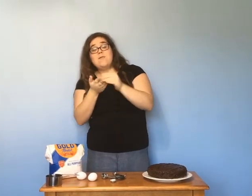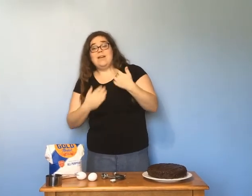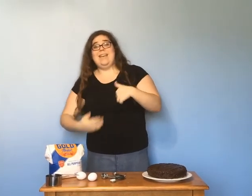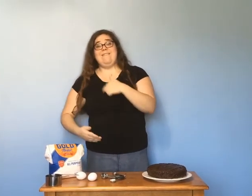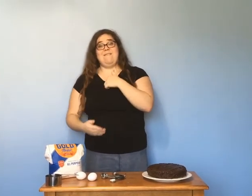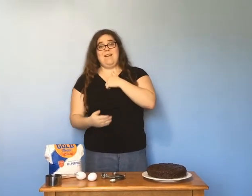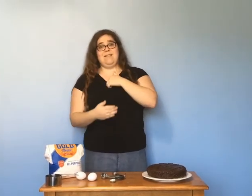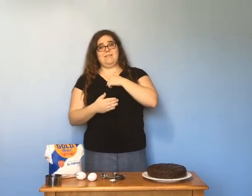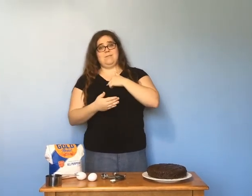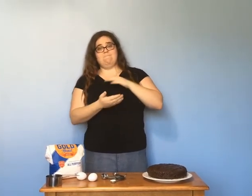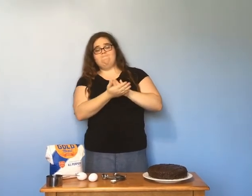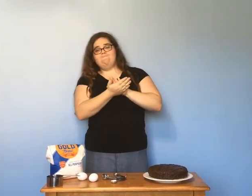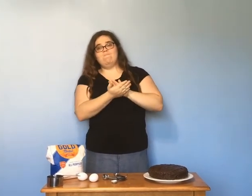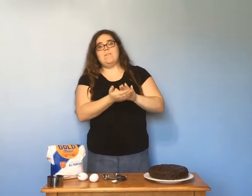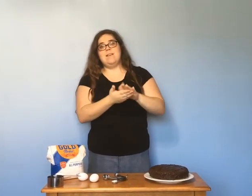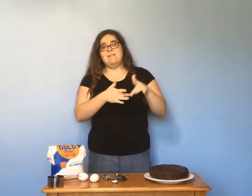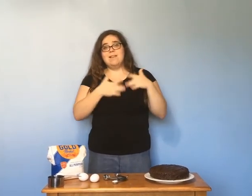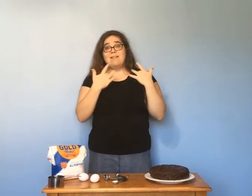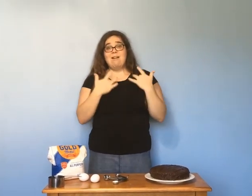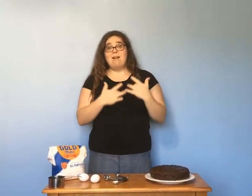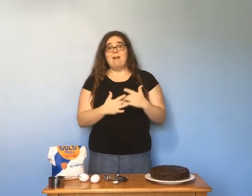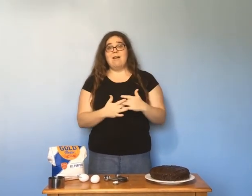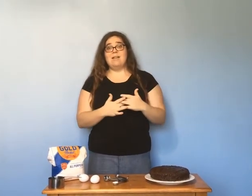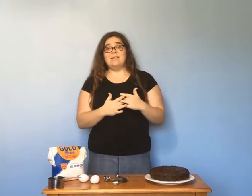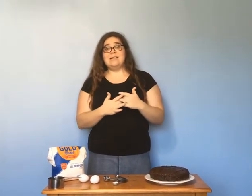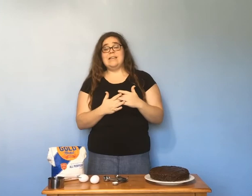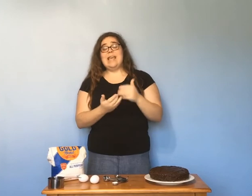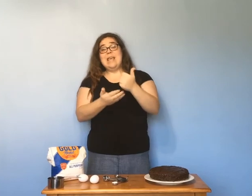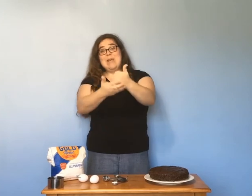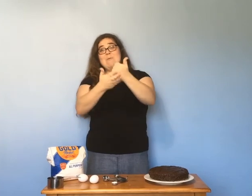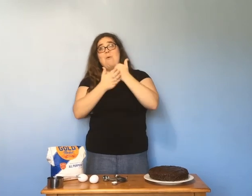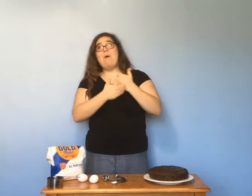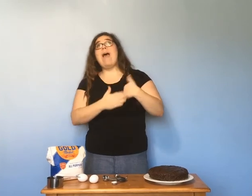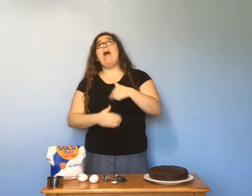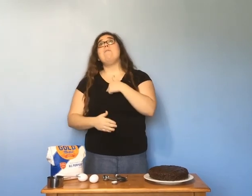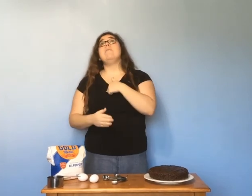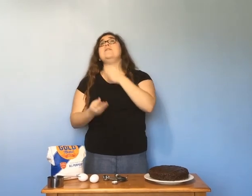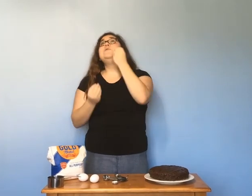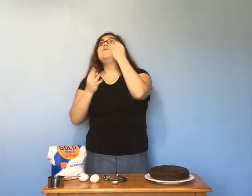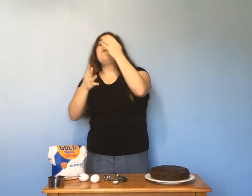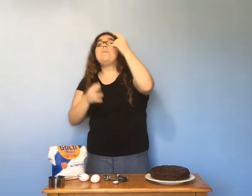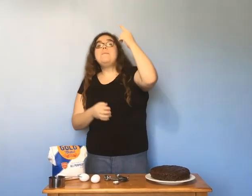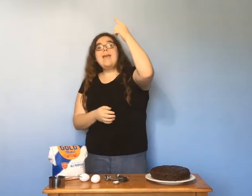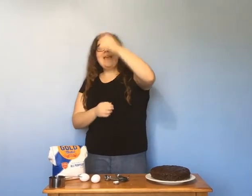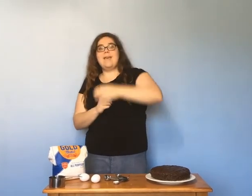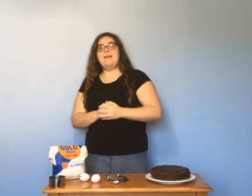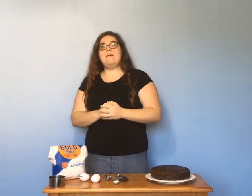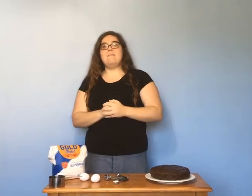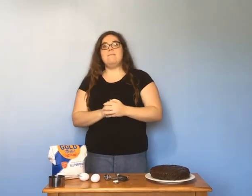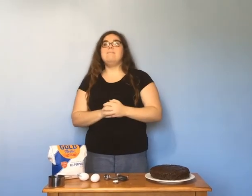He will hear our prayer. He will forgive us and cleanse us, cleanse our heart. He will help us to obey